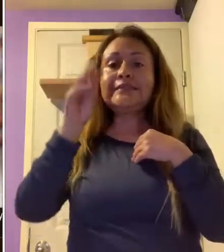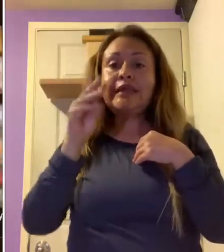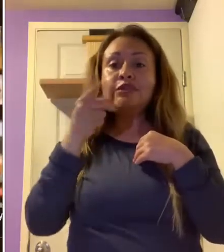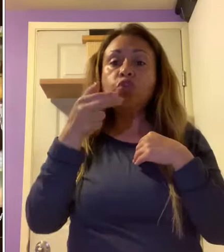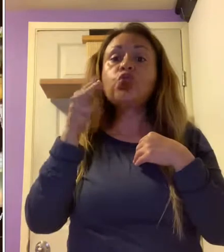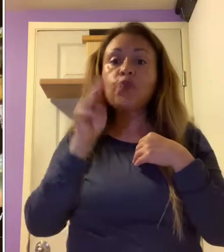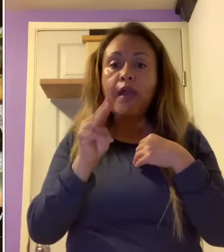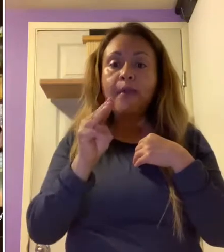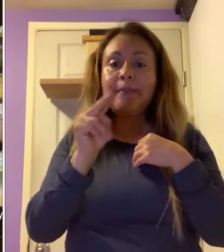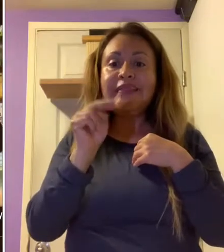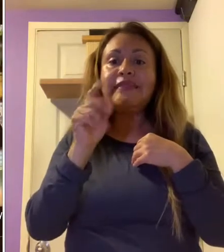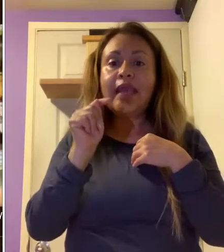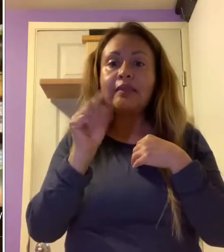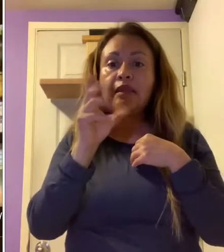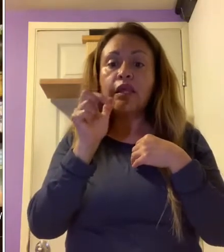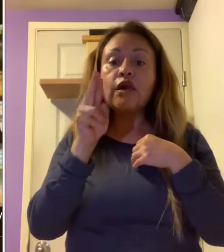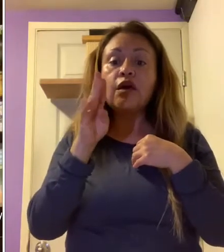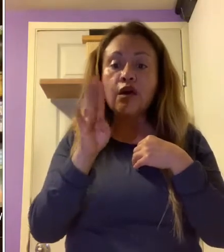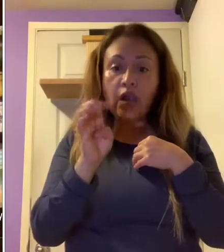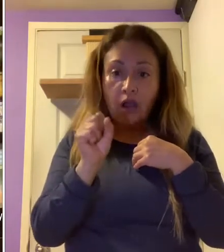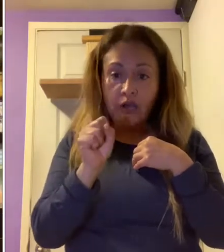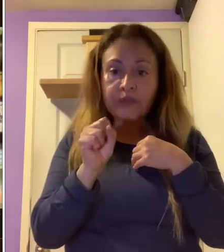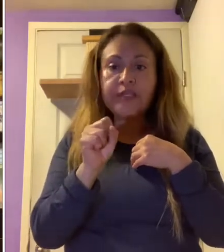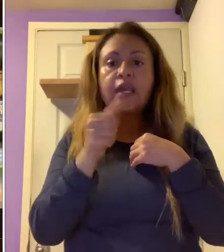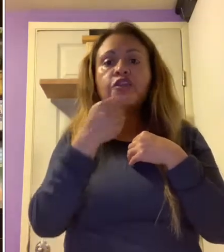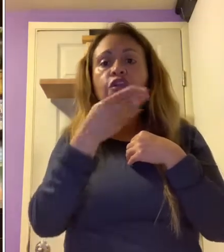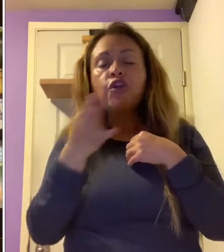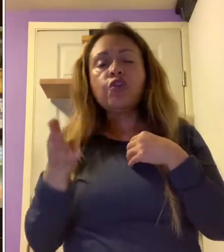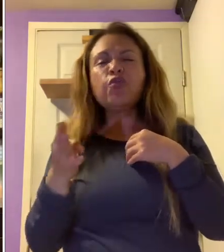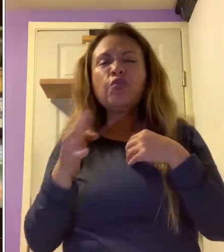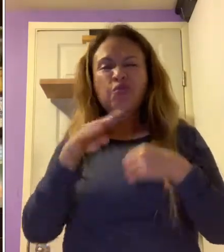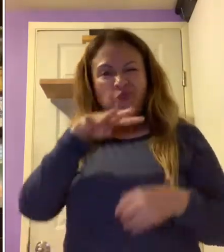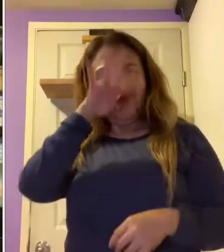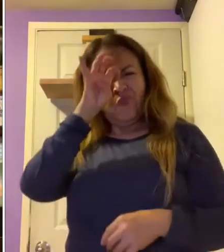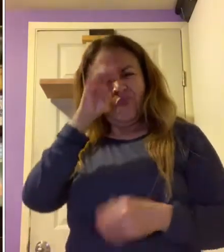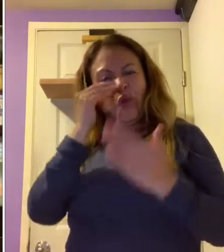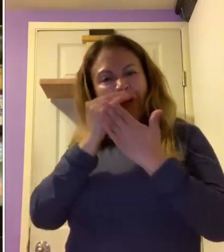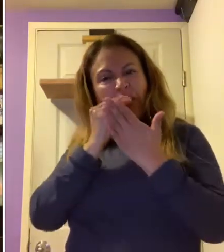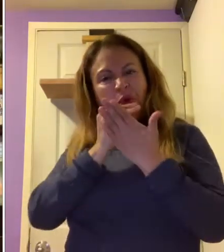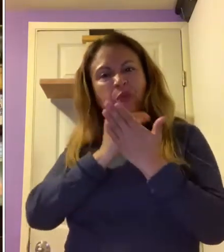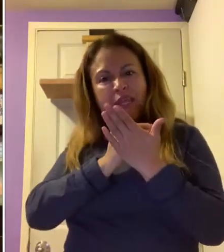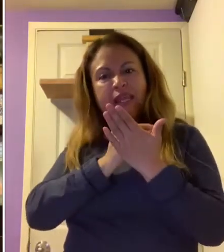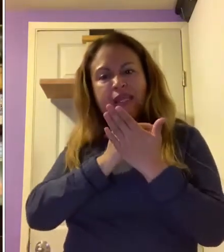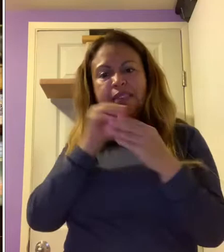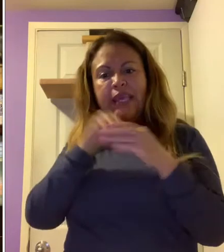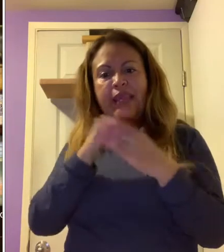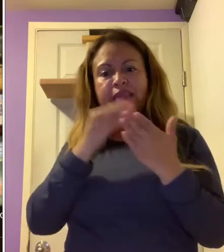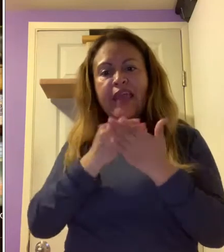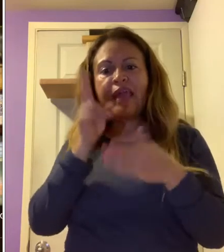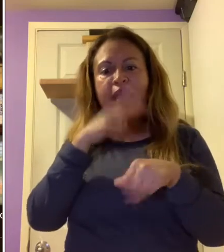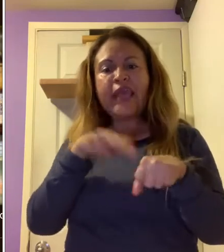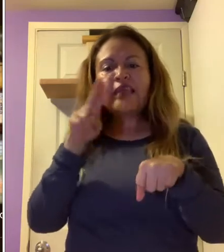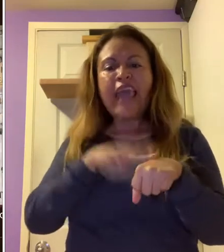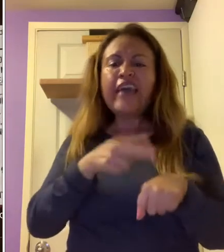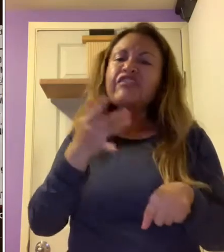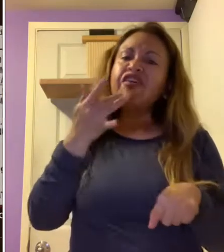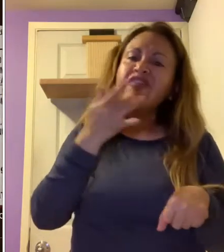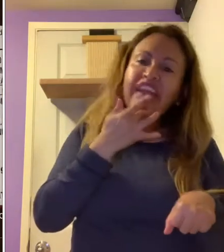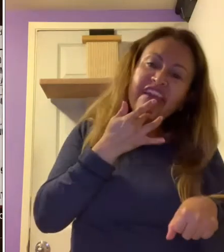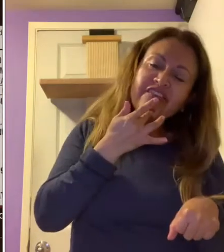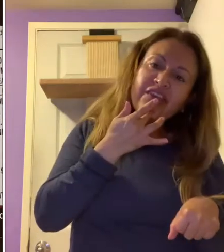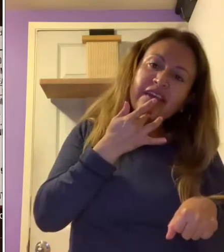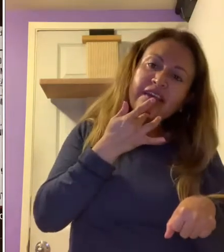only has 6 grams of net carbs per serving. They do use a couple questionable ingredients in here. They do have